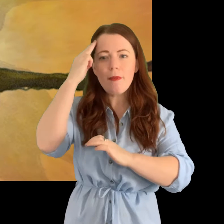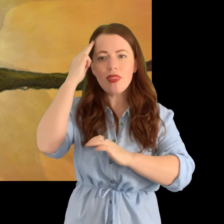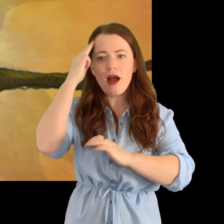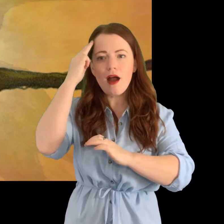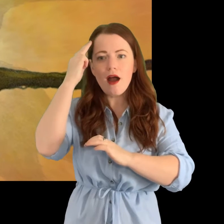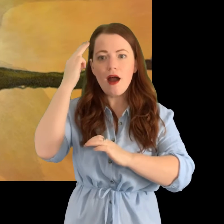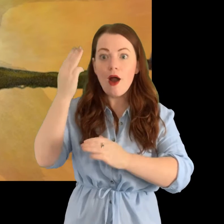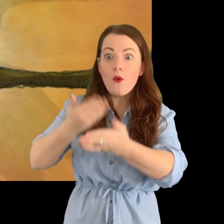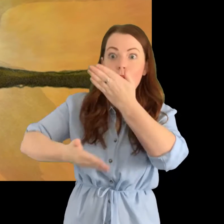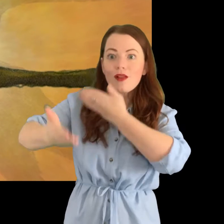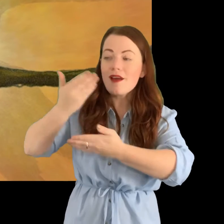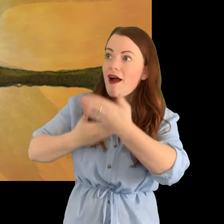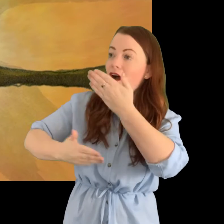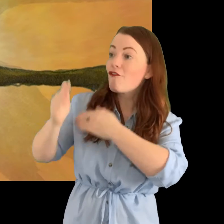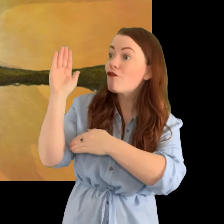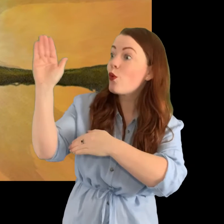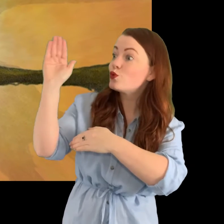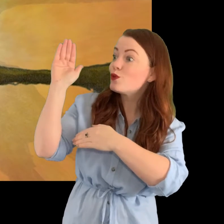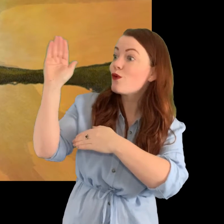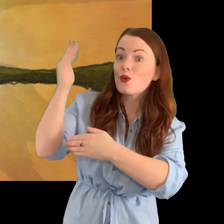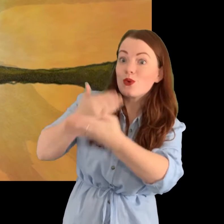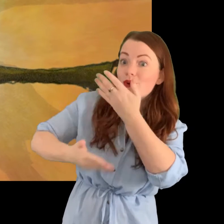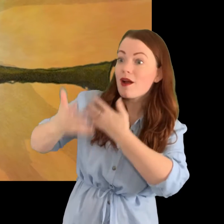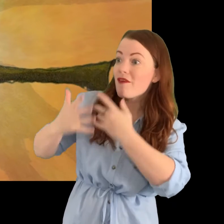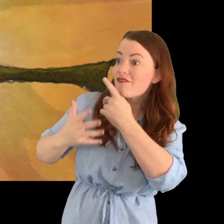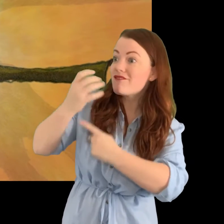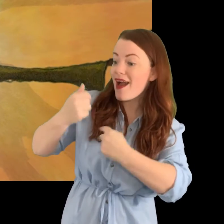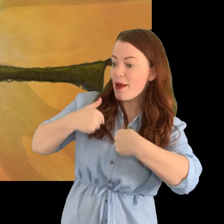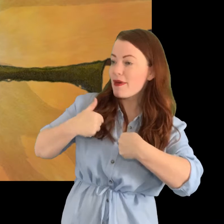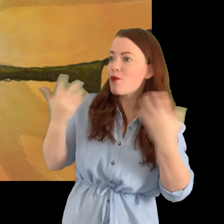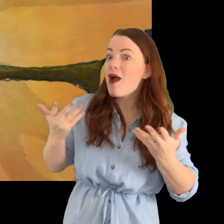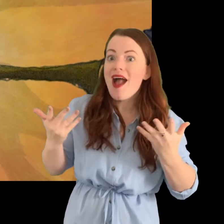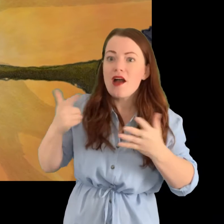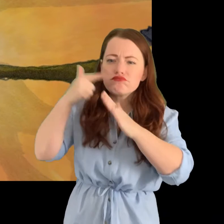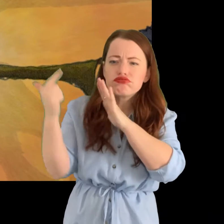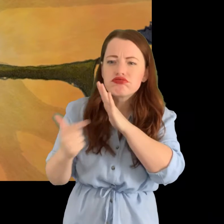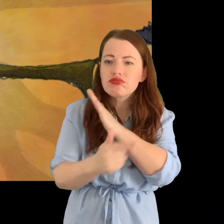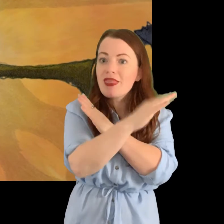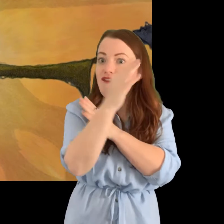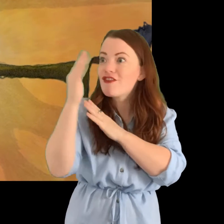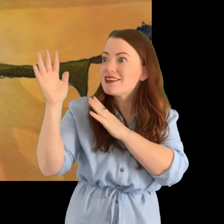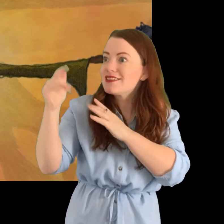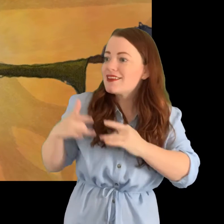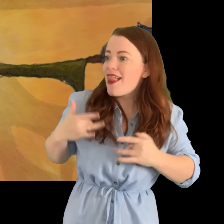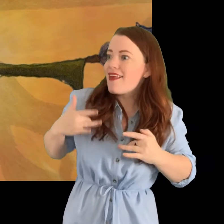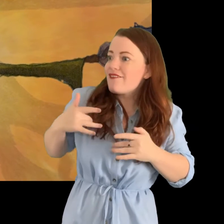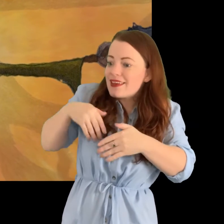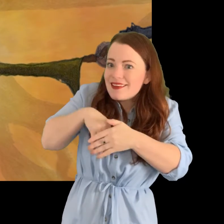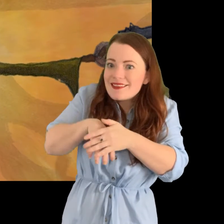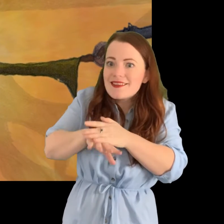called her, calling, "Fortune, Fortune, come and find me deep inside the endless forest where I